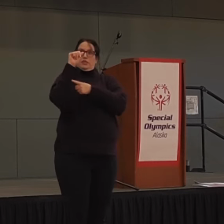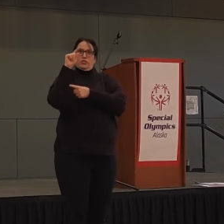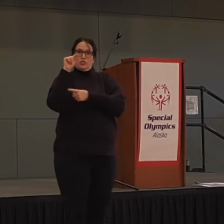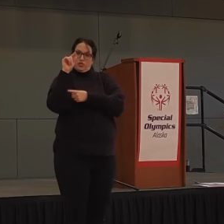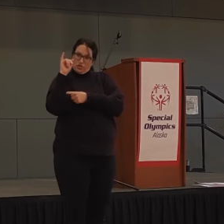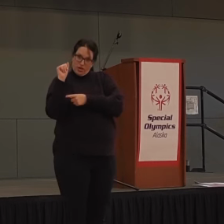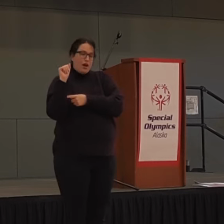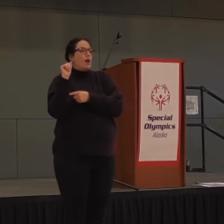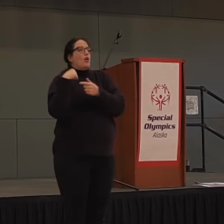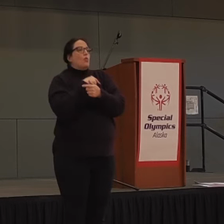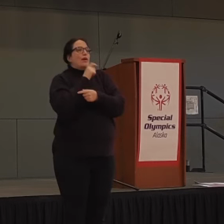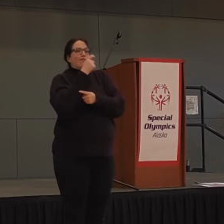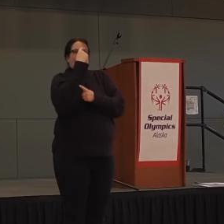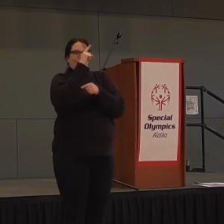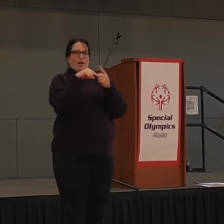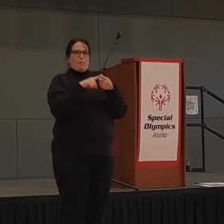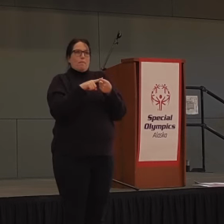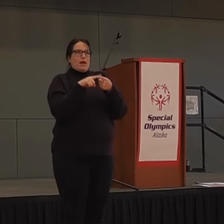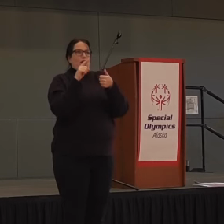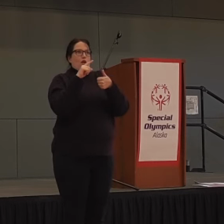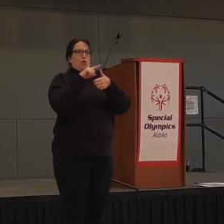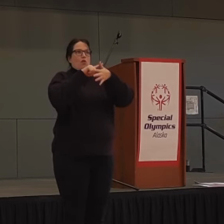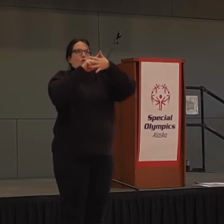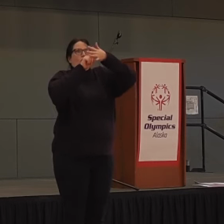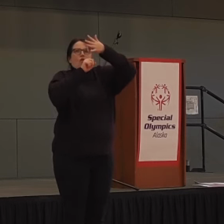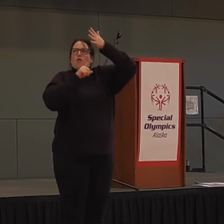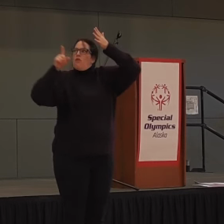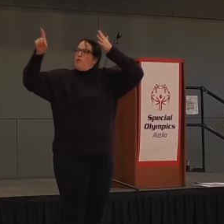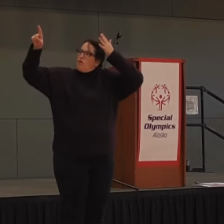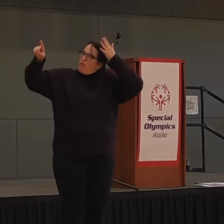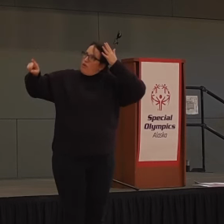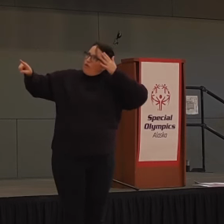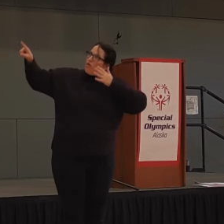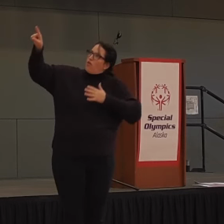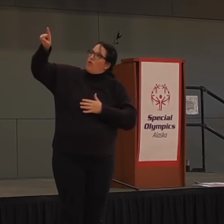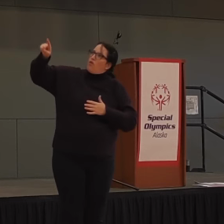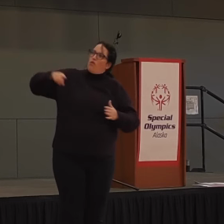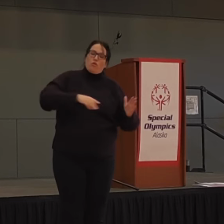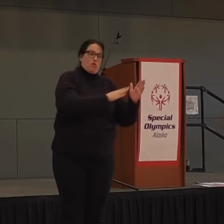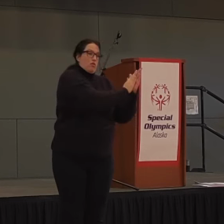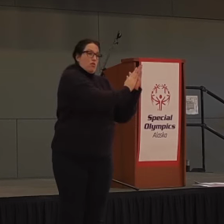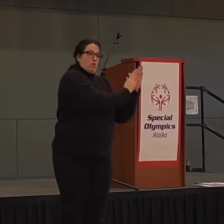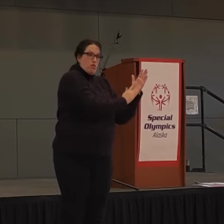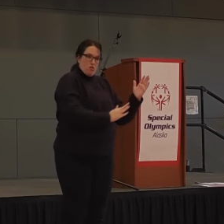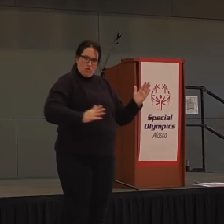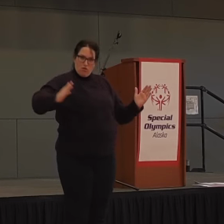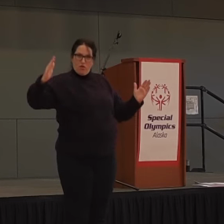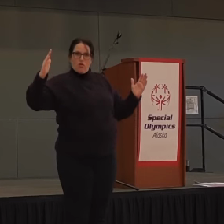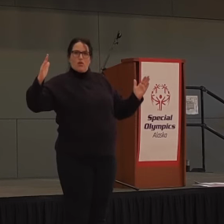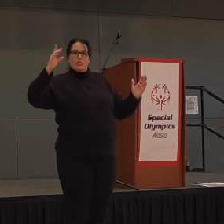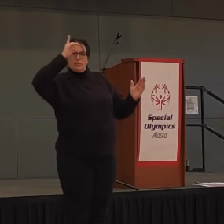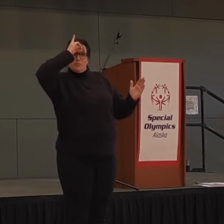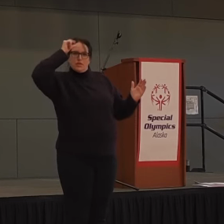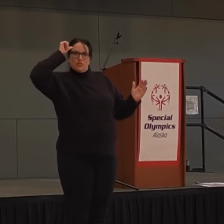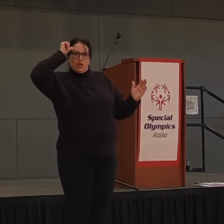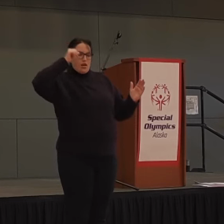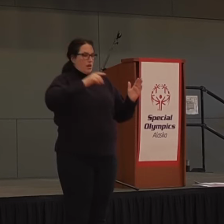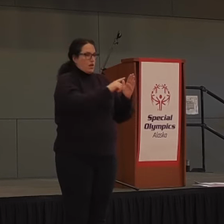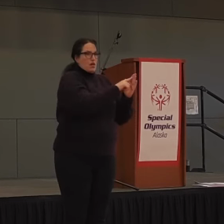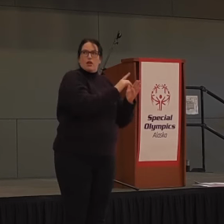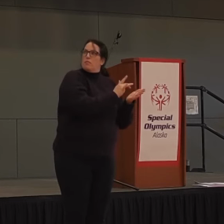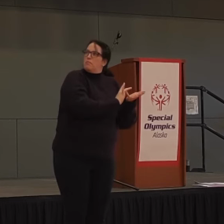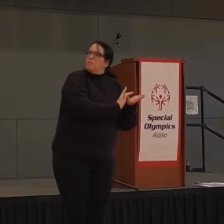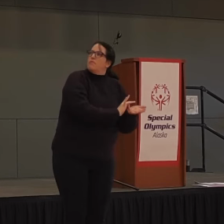things. It could be depression, thyroid, chemicals, poisons, toxins, reactions to medications, up to